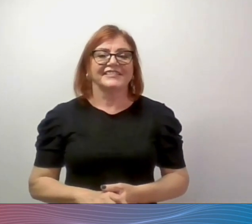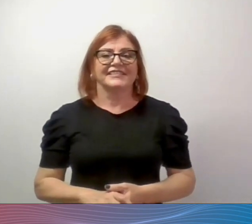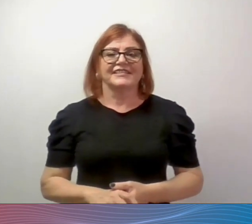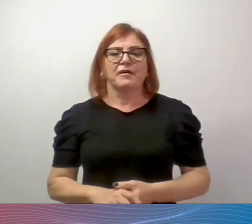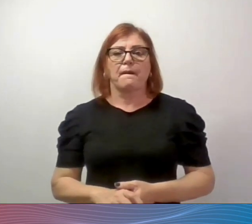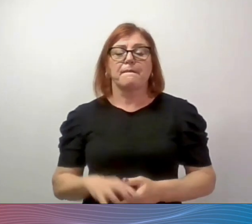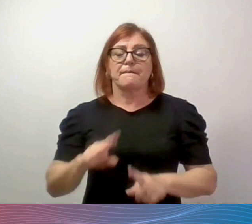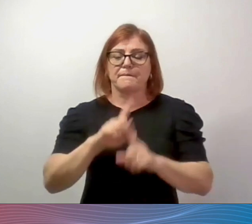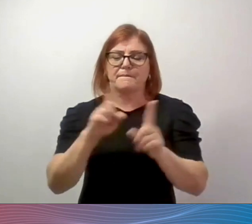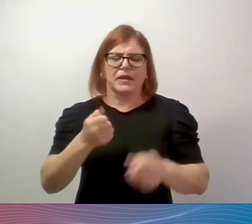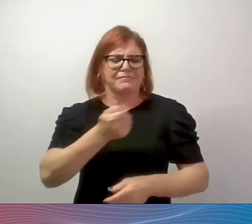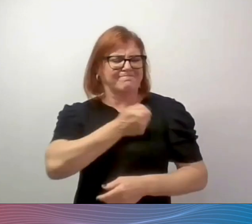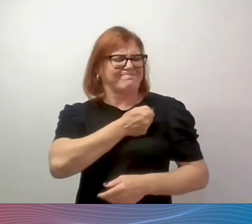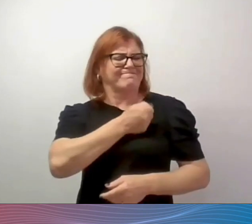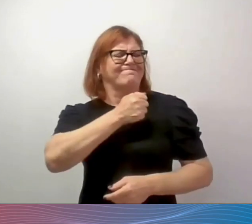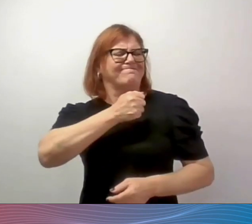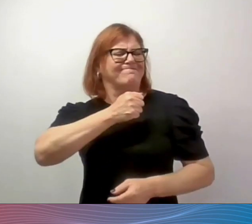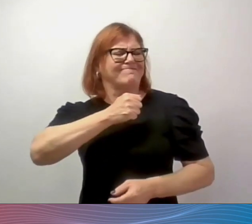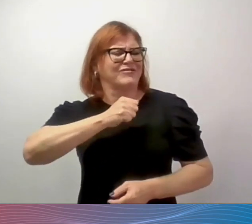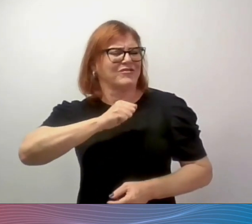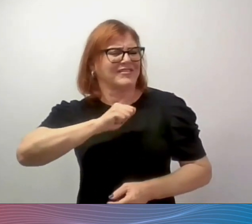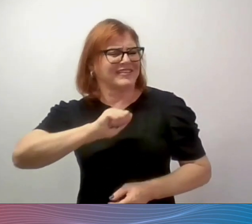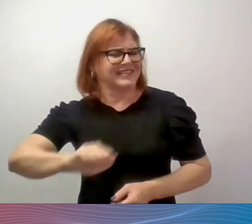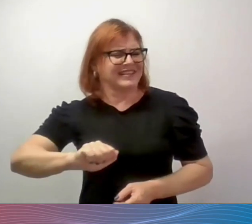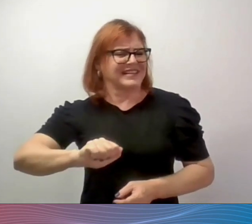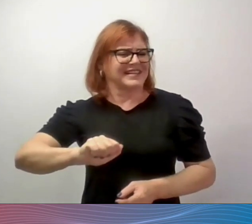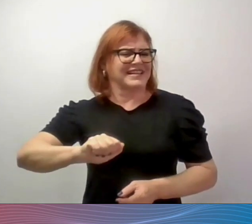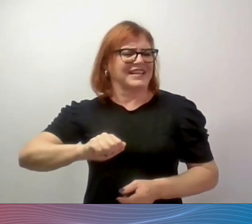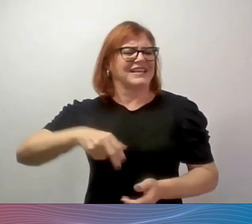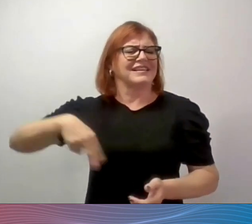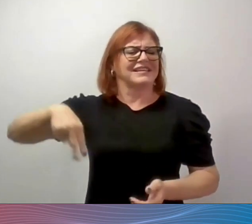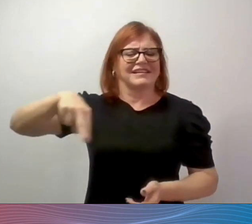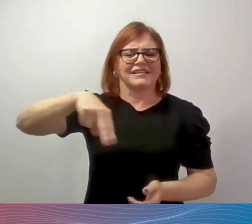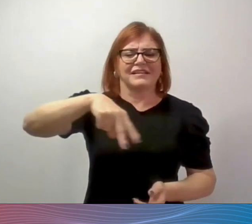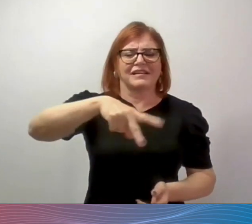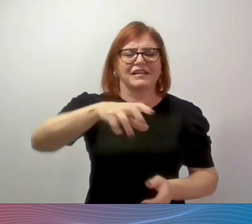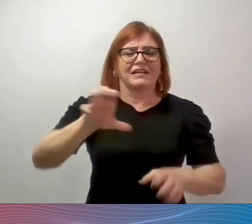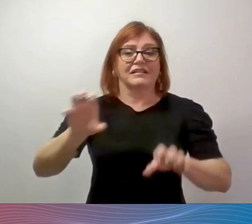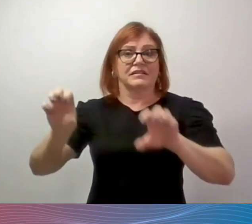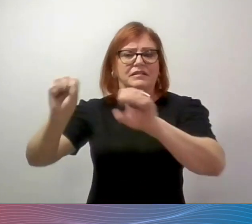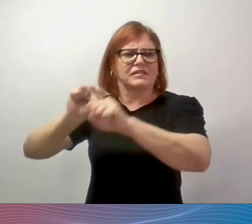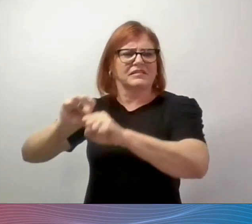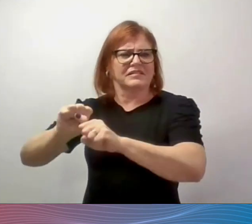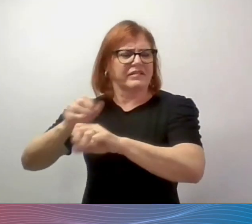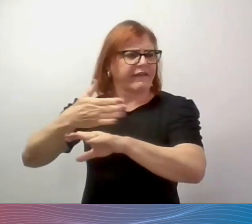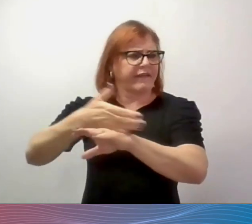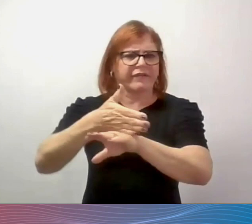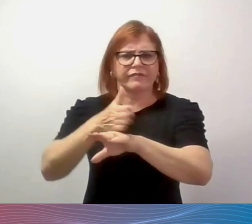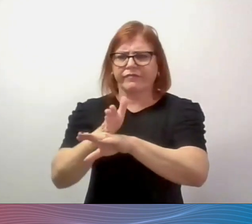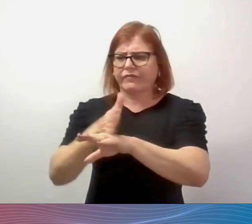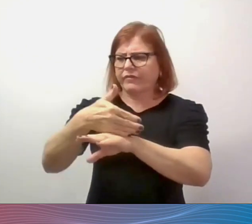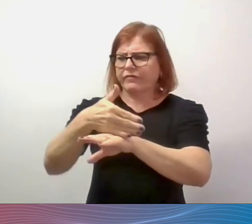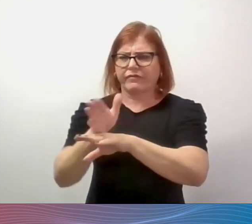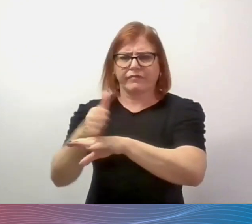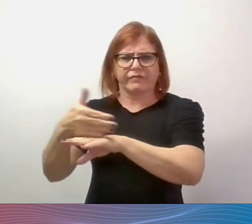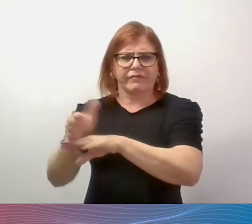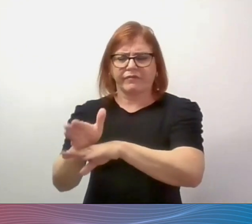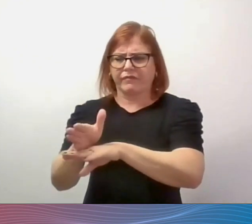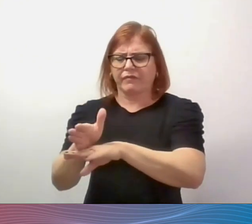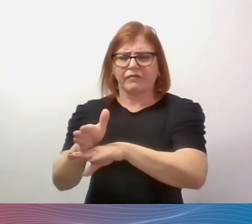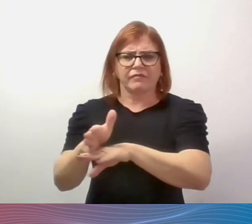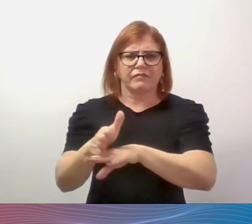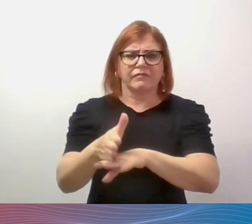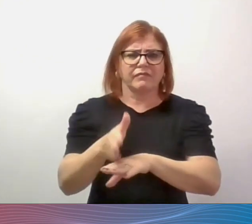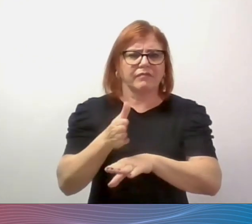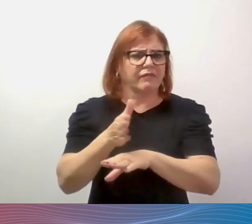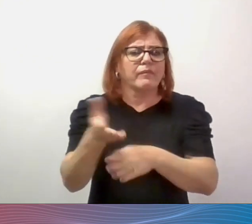irmão está nas trevas e anda nas trevas e não sabe para onde vai, porque as trevas lhe cegaram os olhos. But